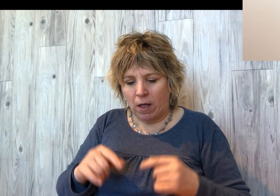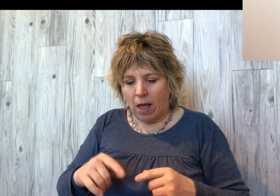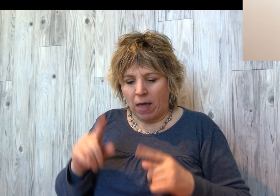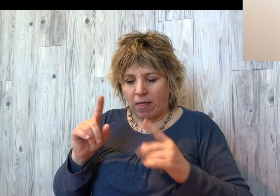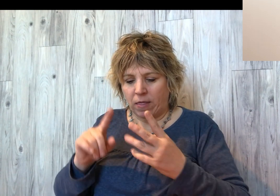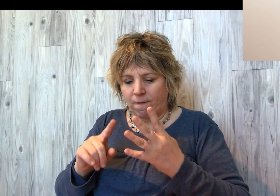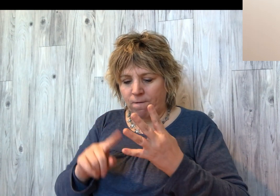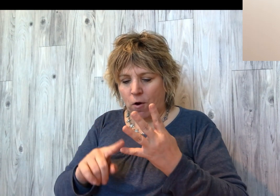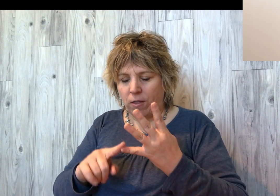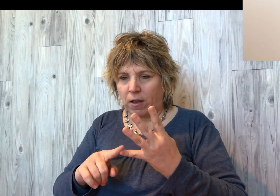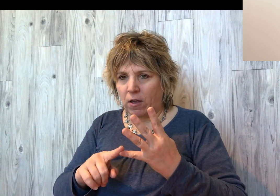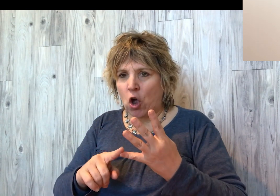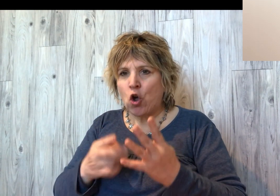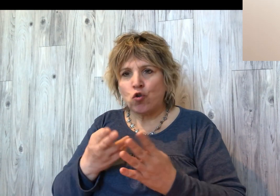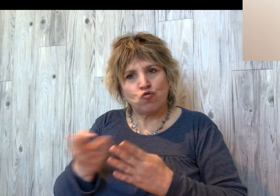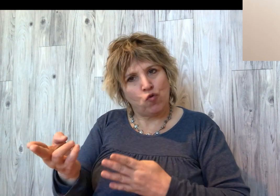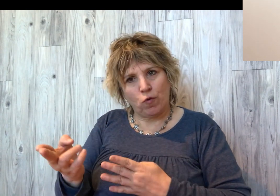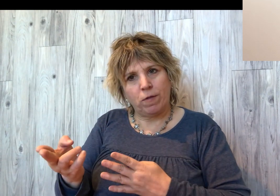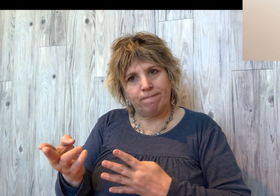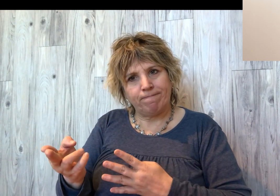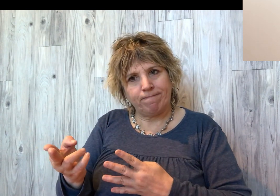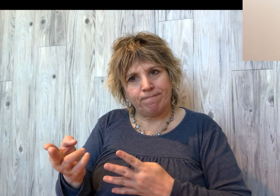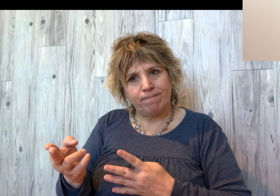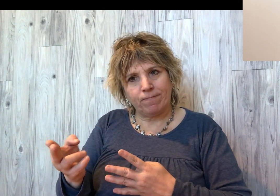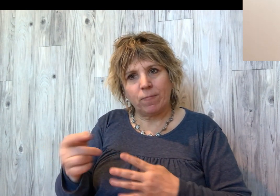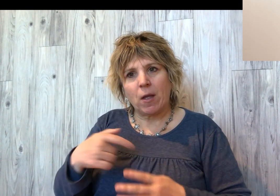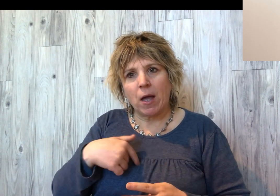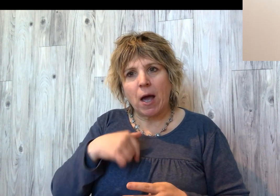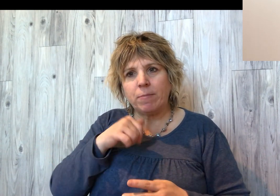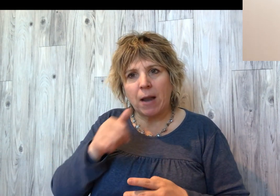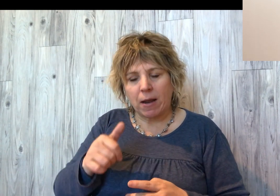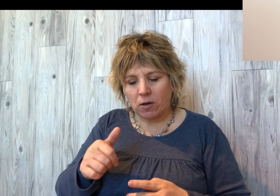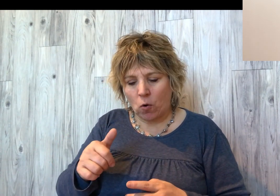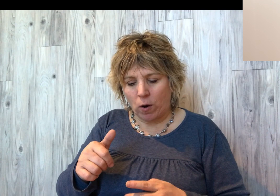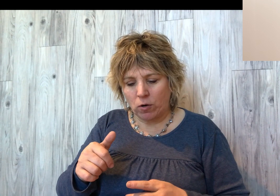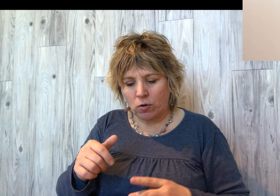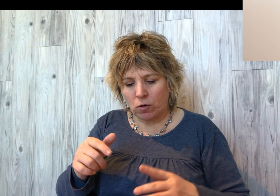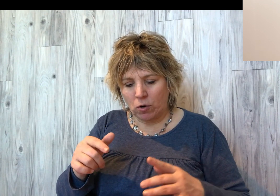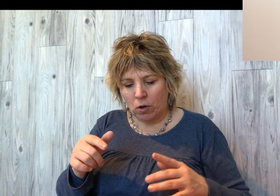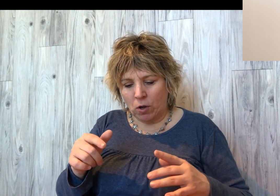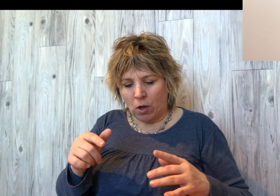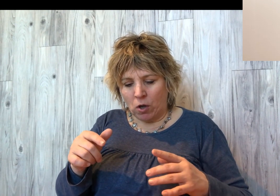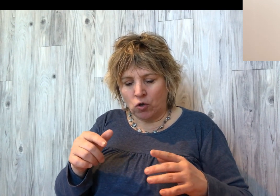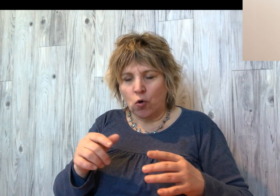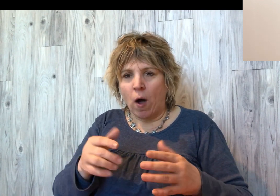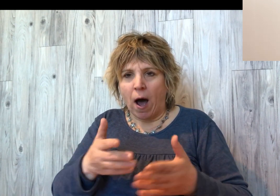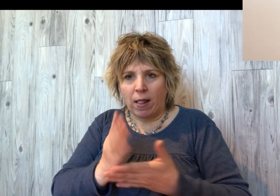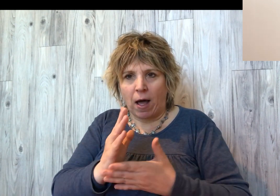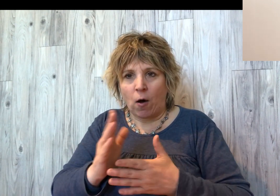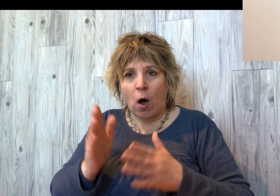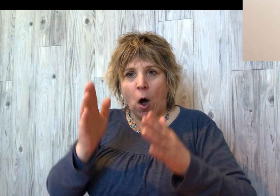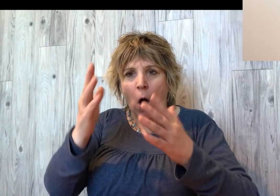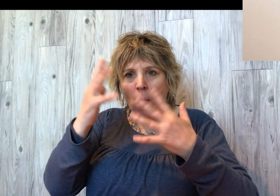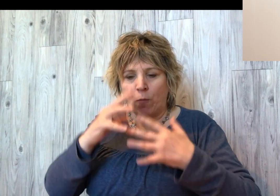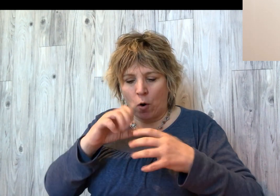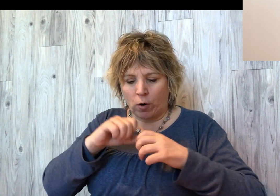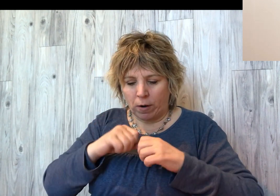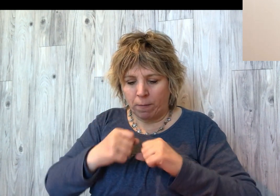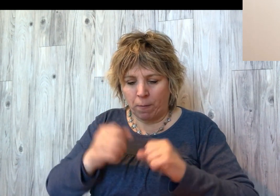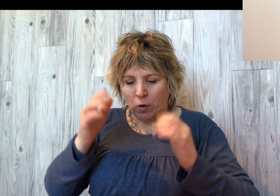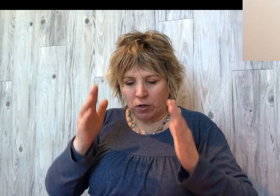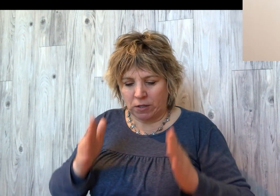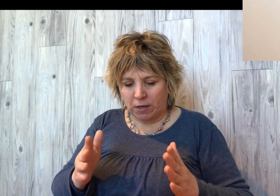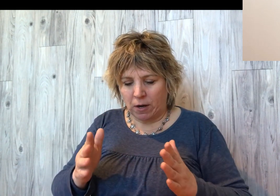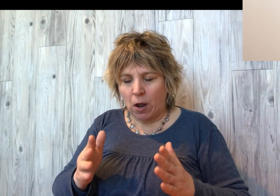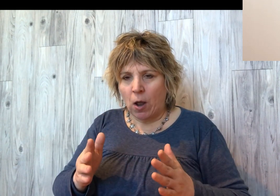thing I do is I go to truth. Here's the truth. I am not going to let a broken person break my